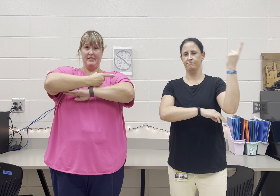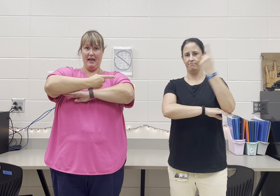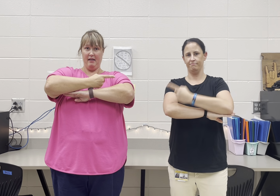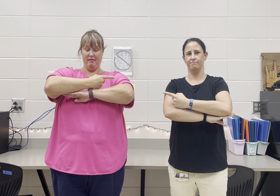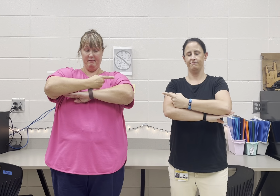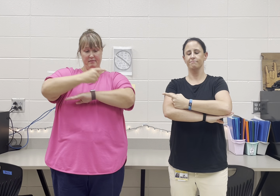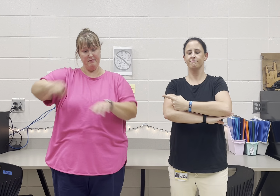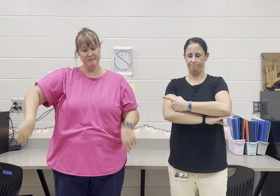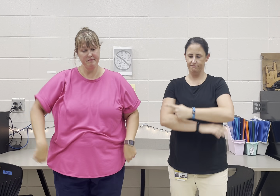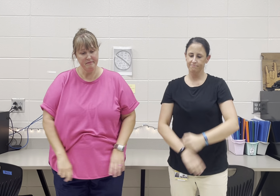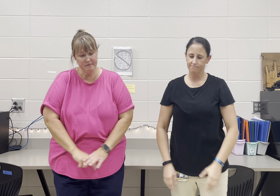Day.